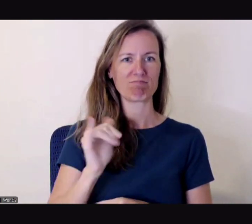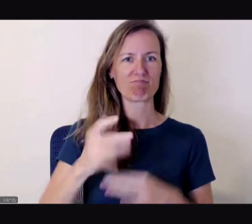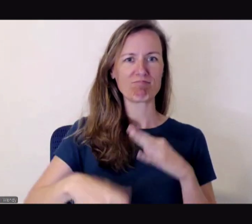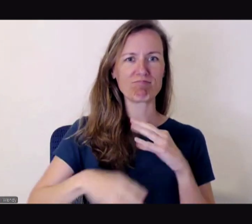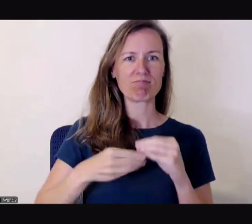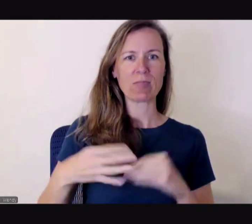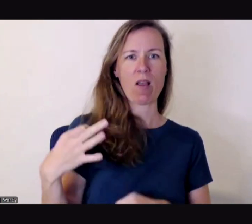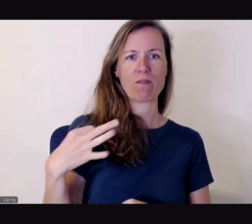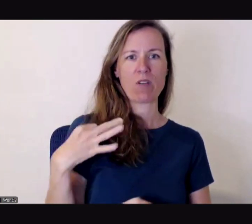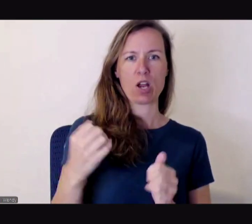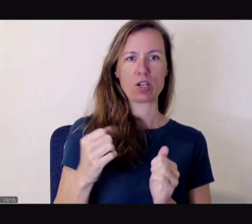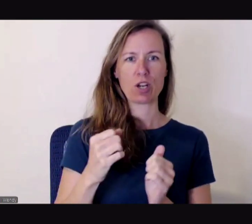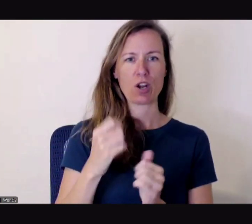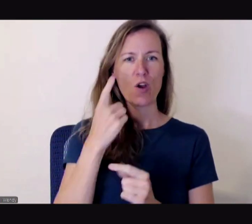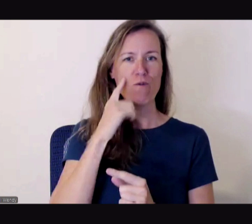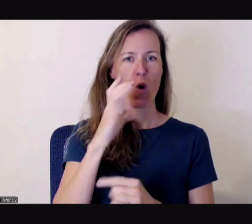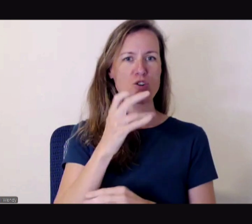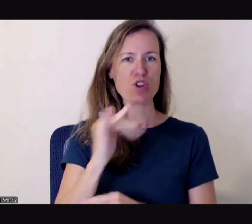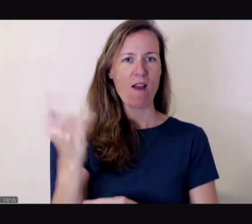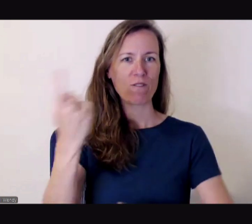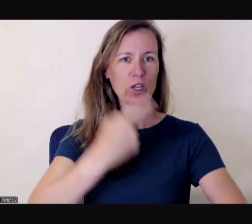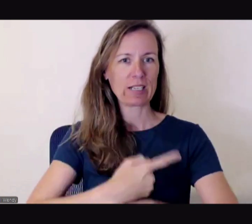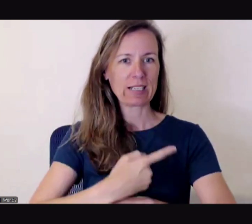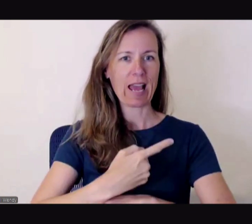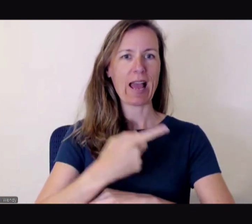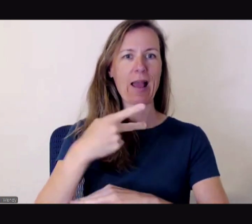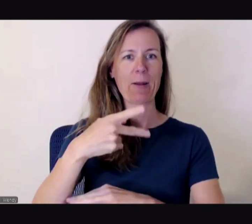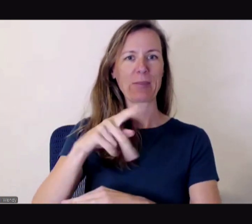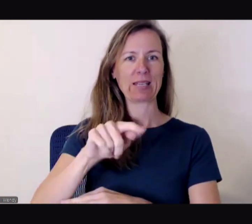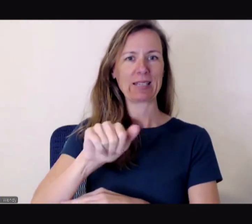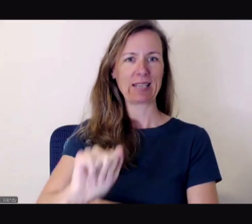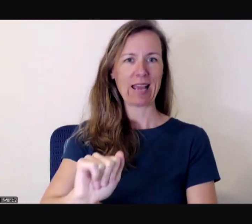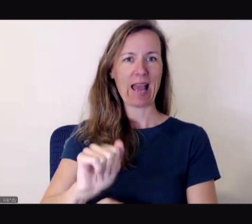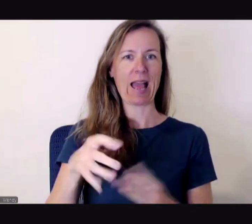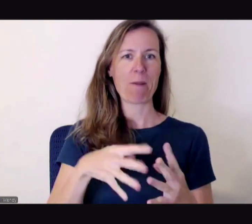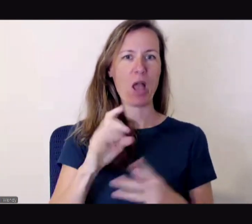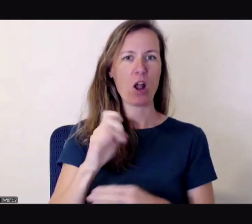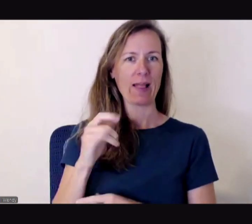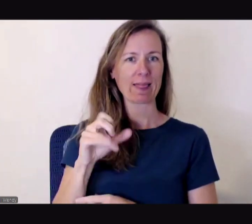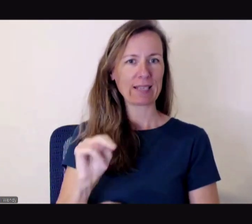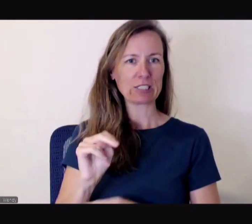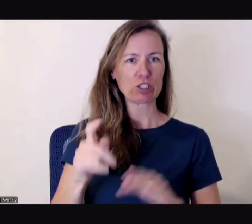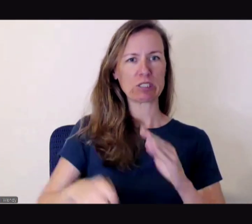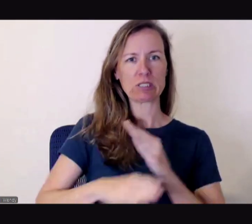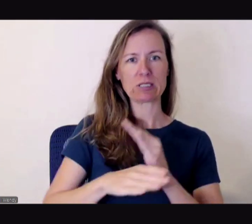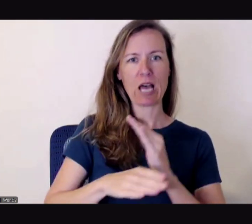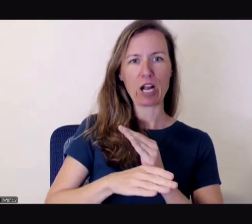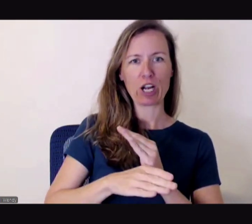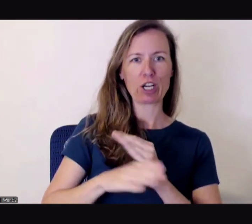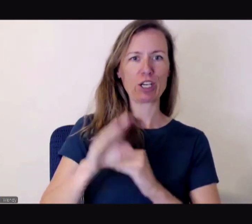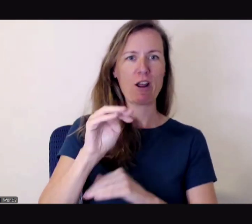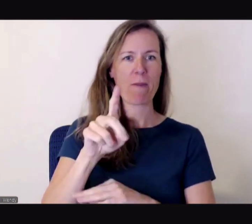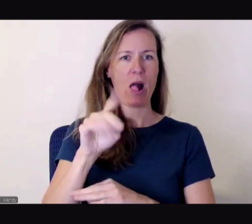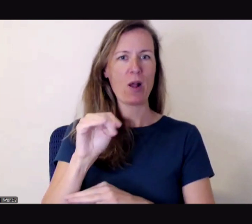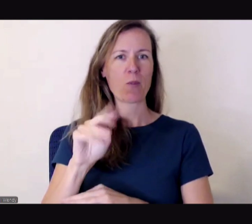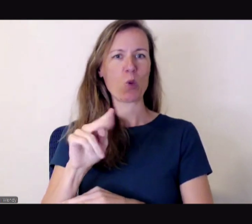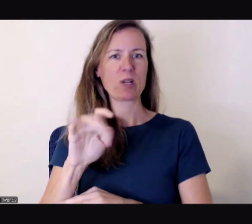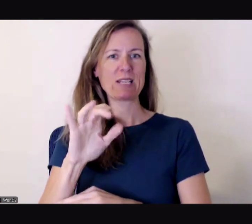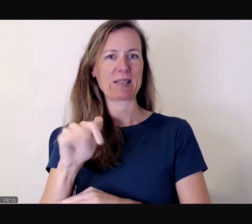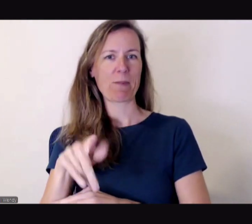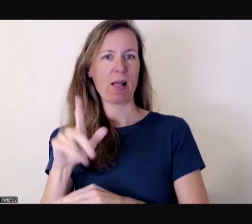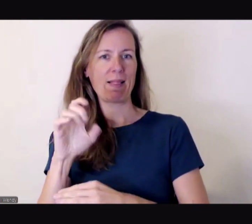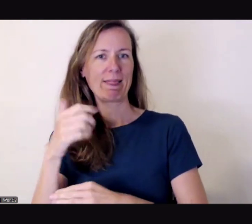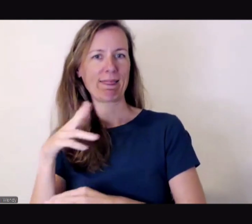George's County Municipal Association. I offer my best wishes that all of you can come together to build on previous